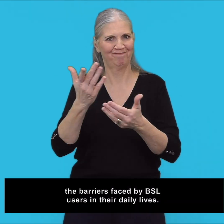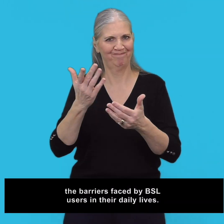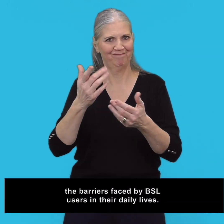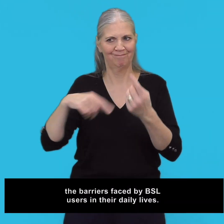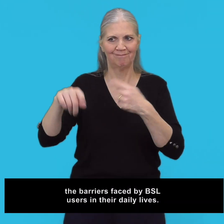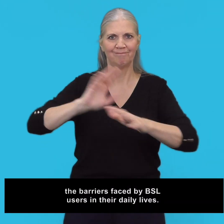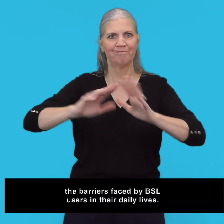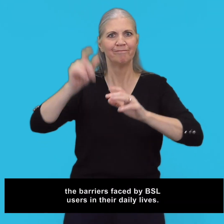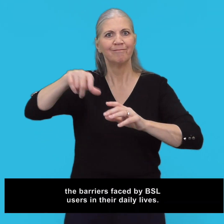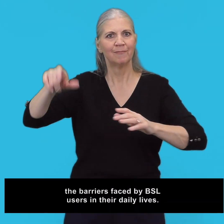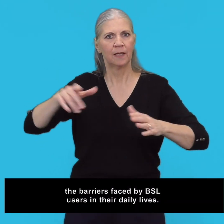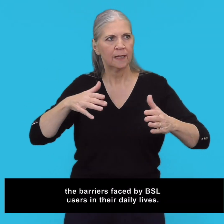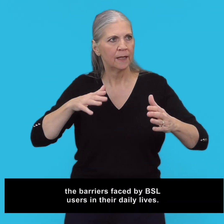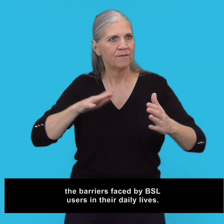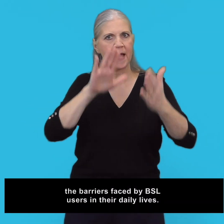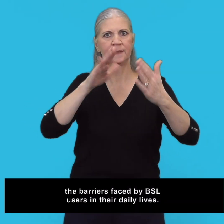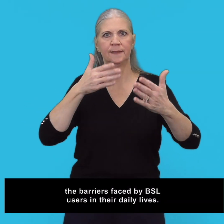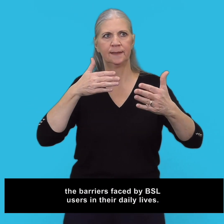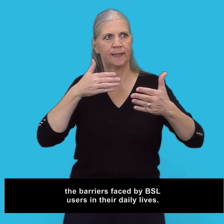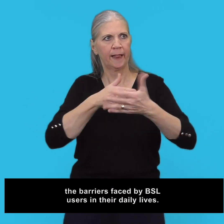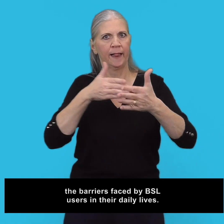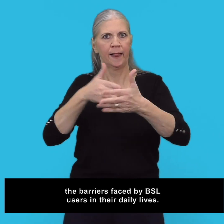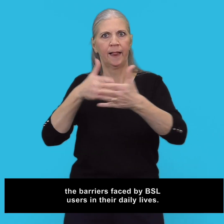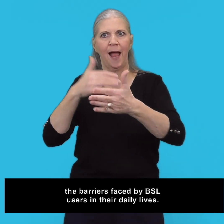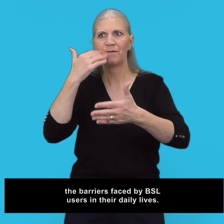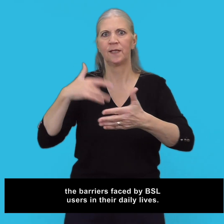by BSL users in their daily lives.